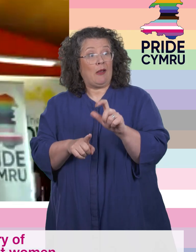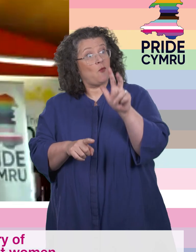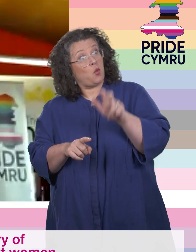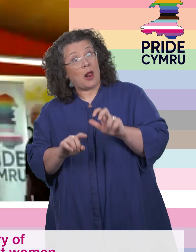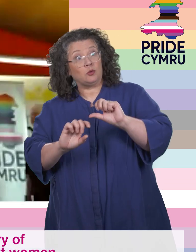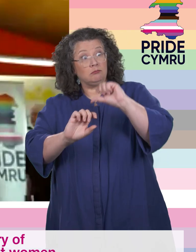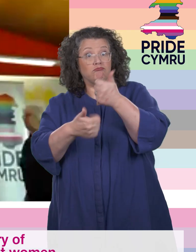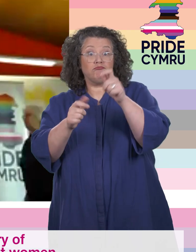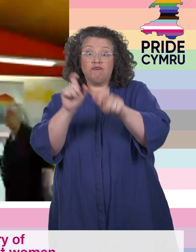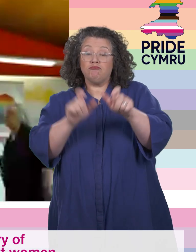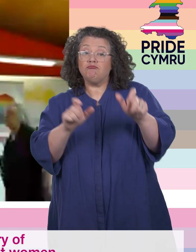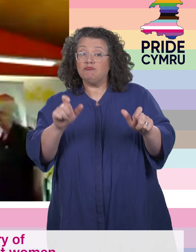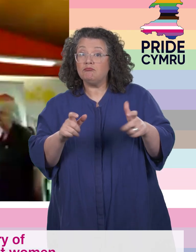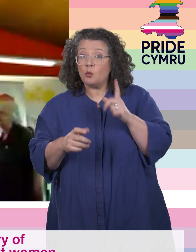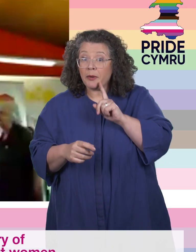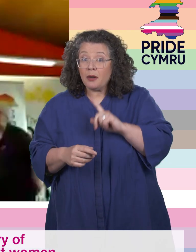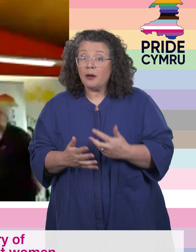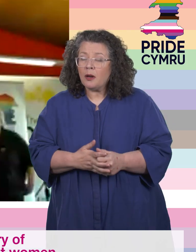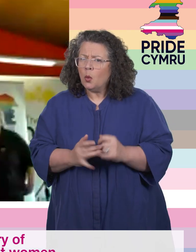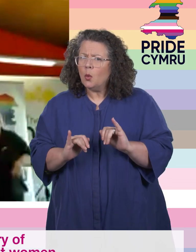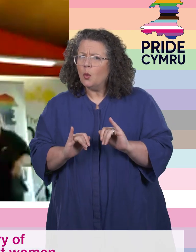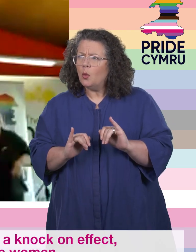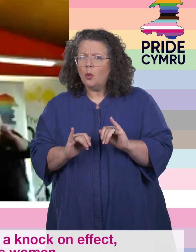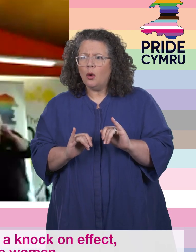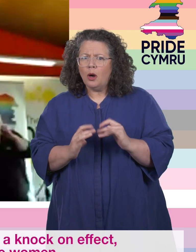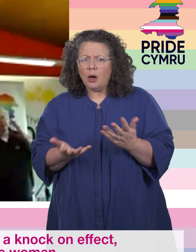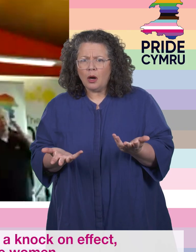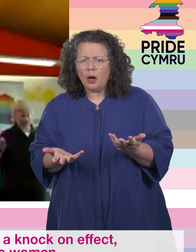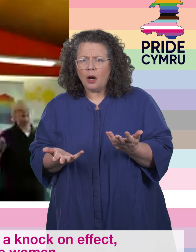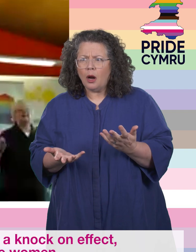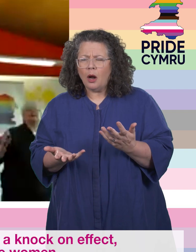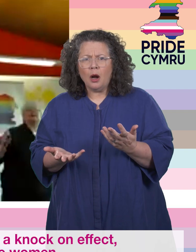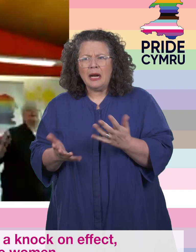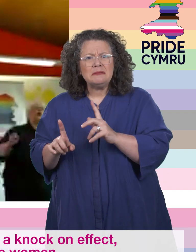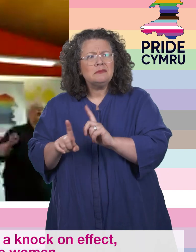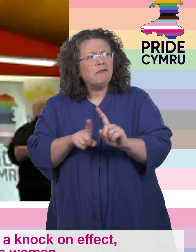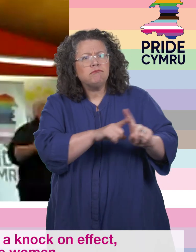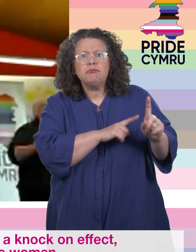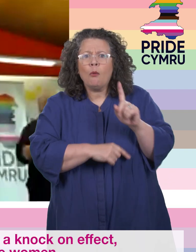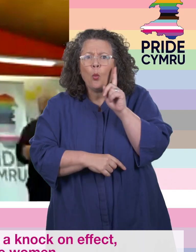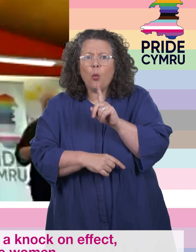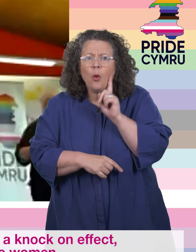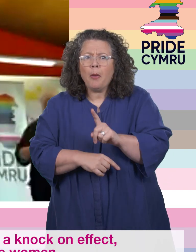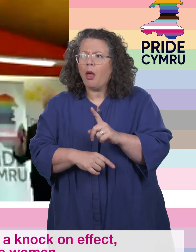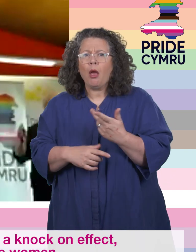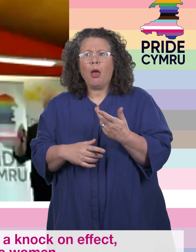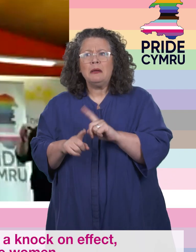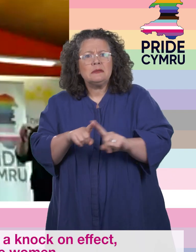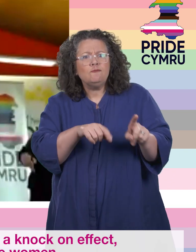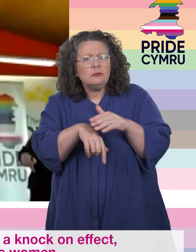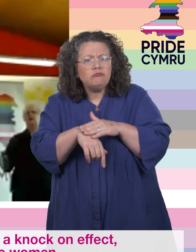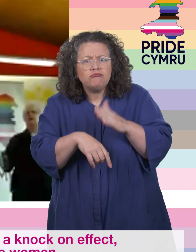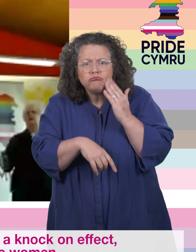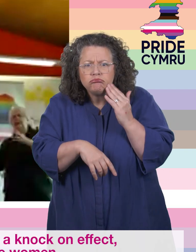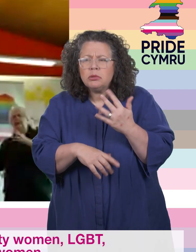5% of the dictionary of Welsh biography is about women. And this is serious because it has a knock-on effect, because it means